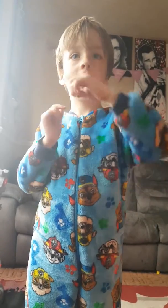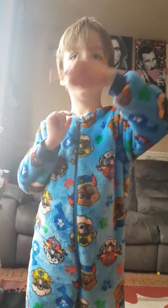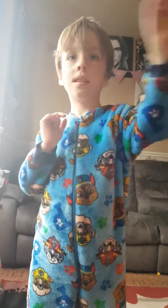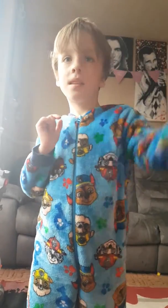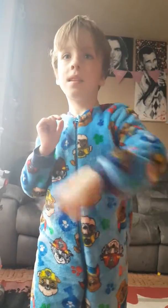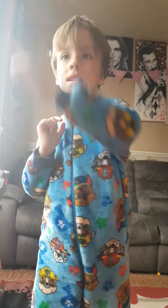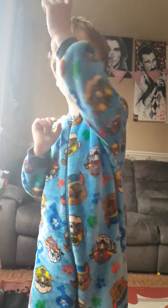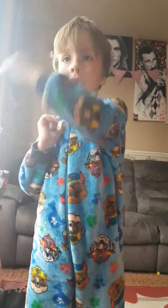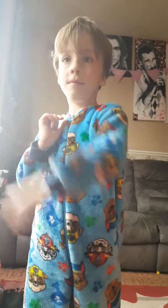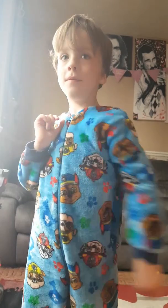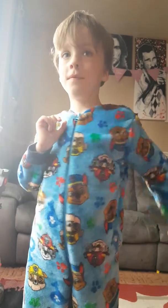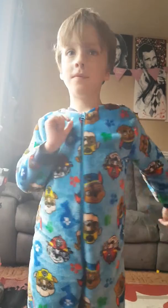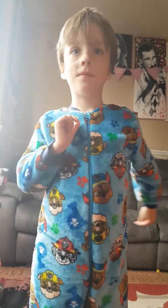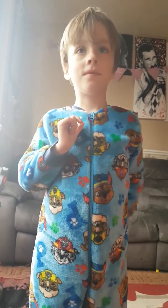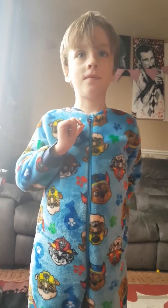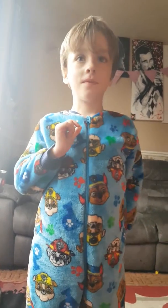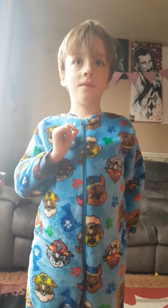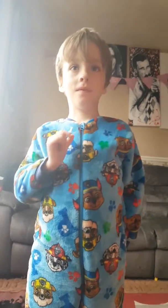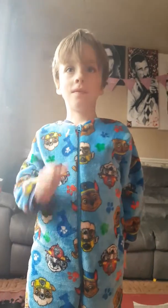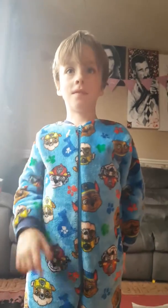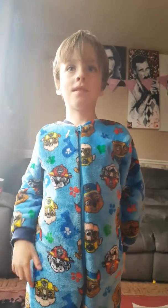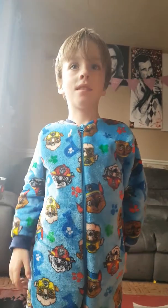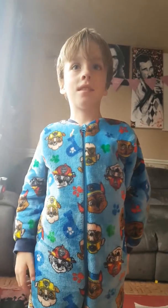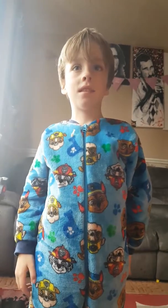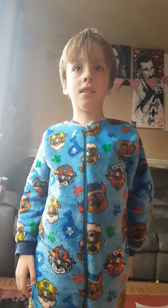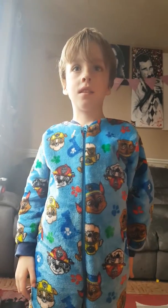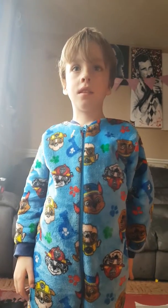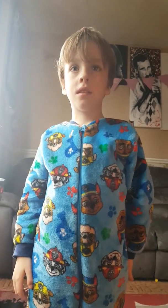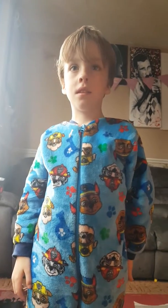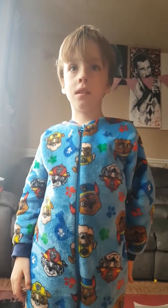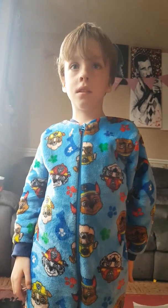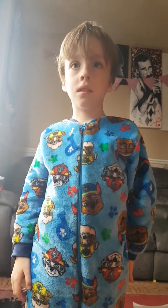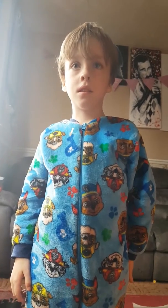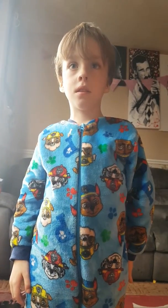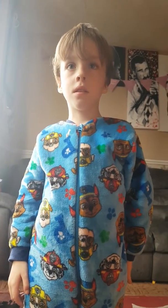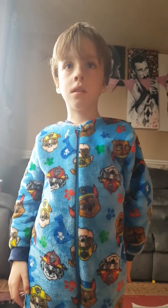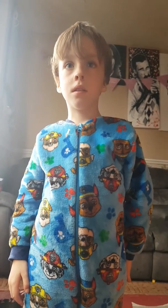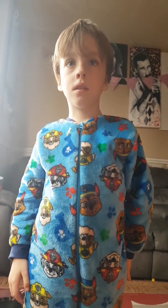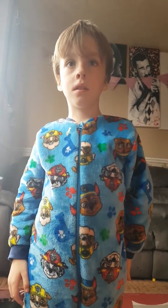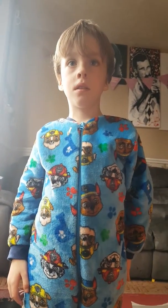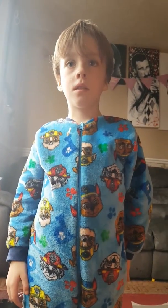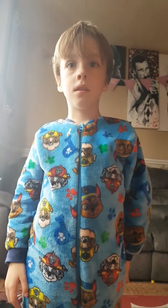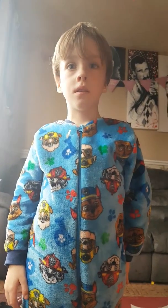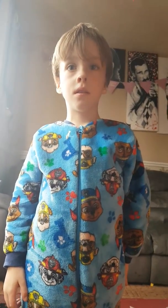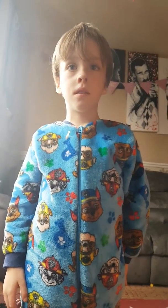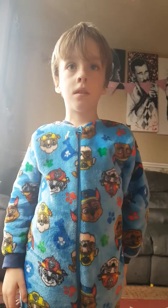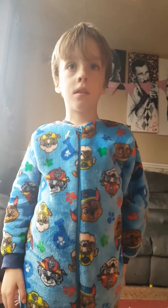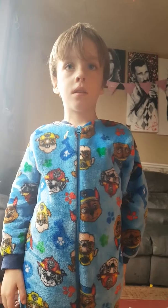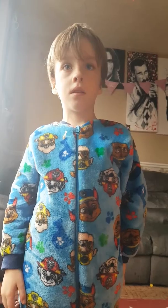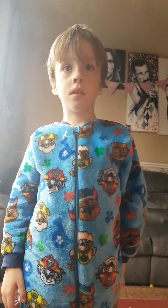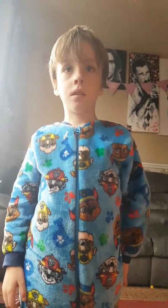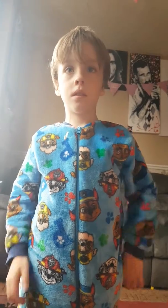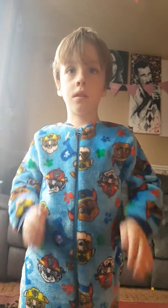rainbow too. Yay! Give yourselves a big, big clap.